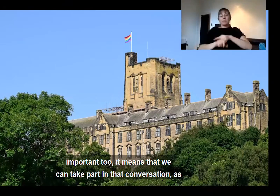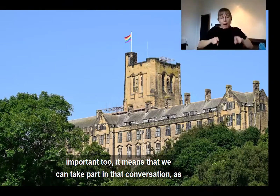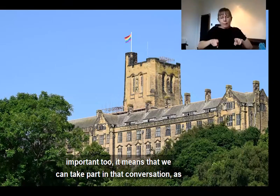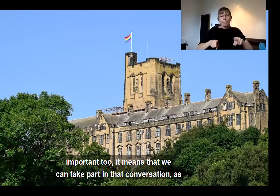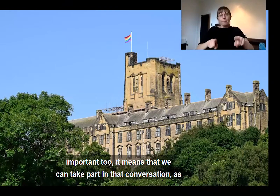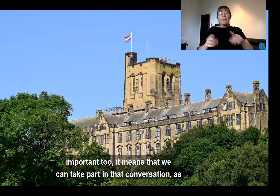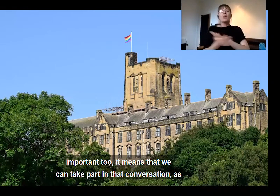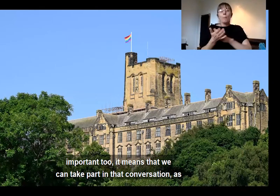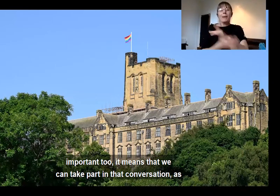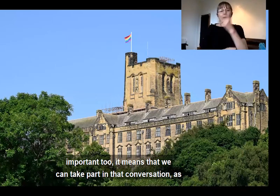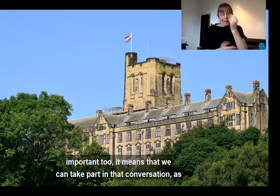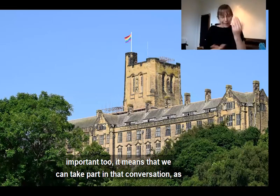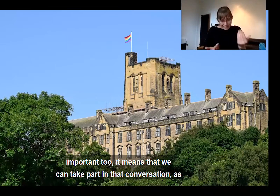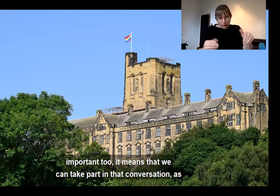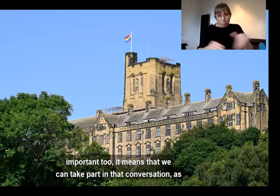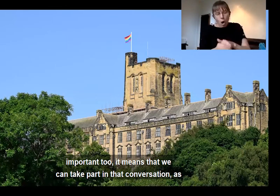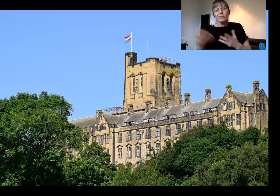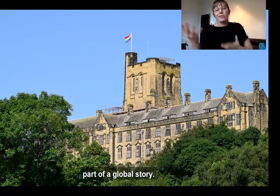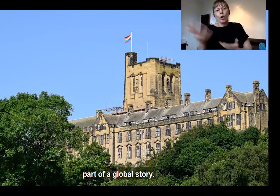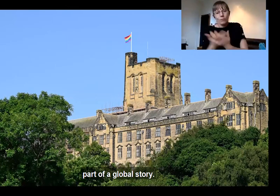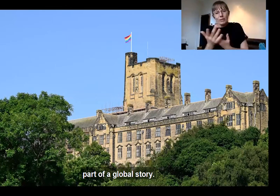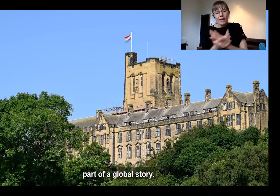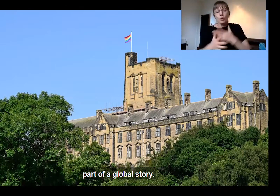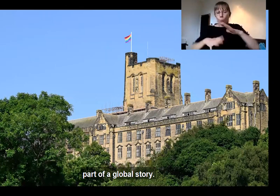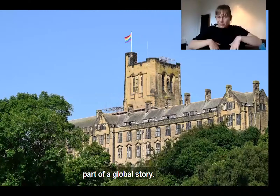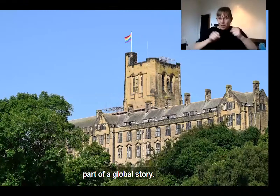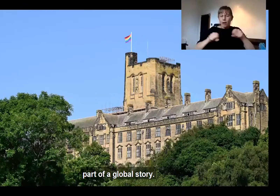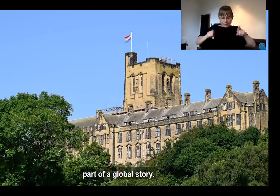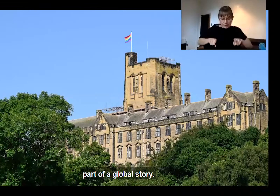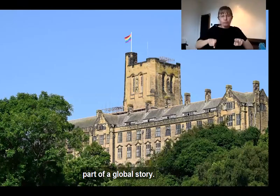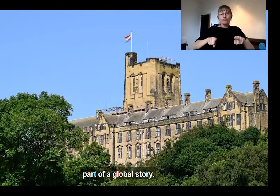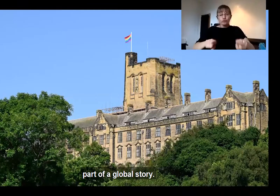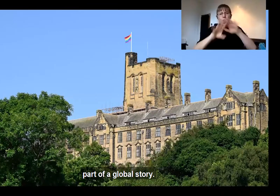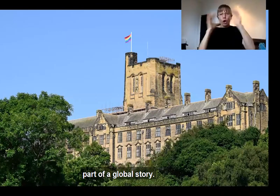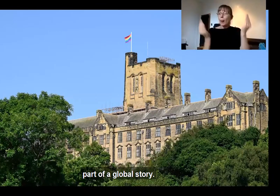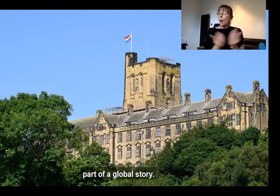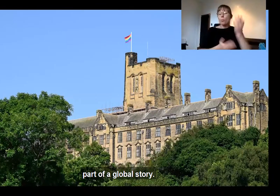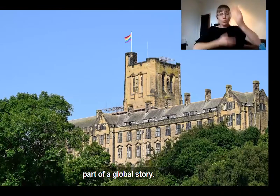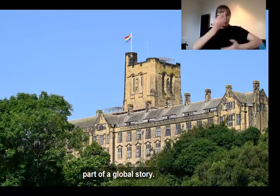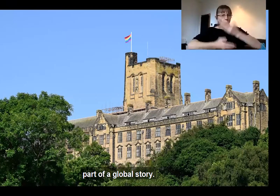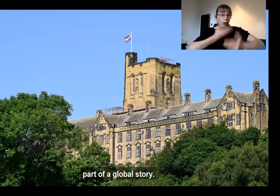we can take part in that conversation as part of a global story.